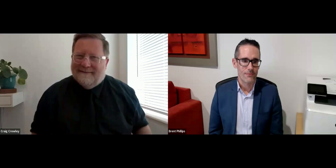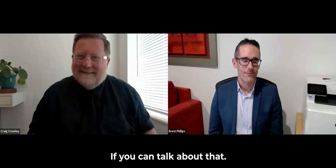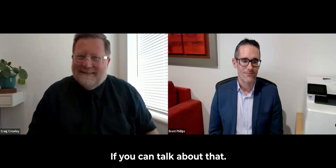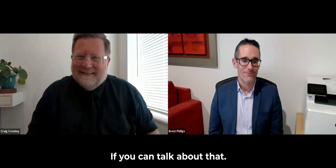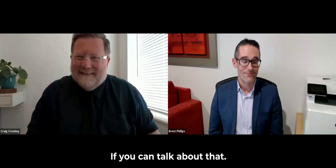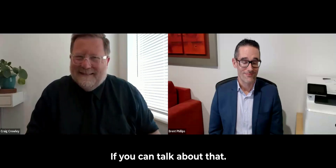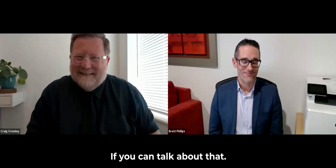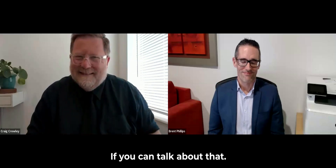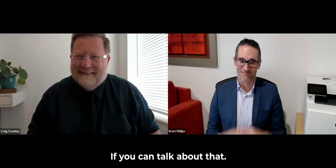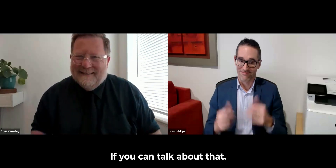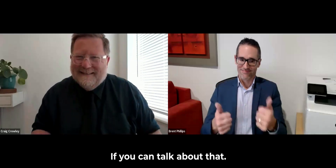If you can talk about that.